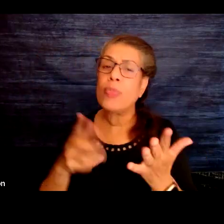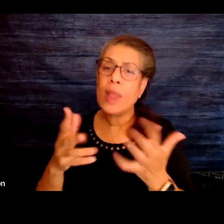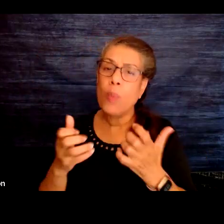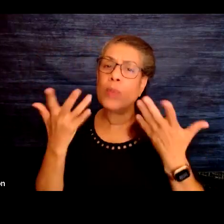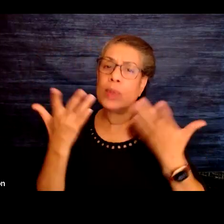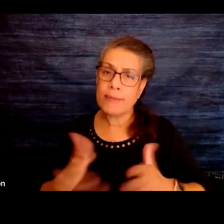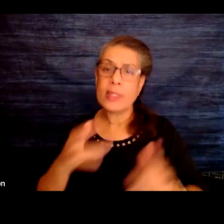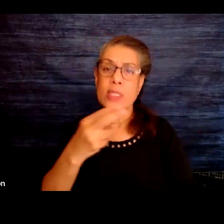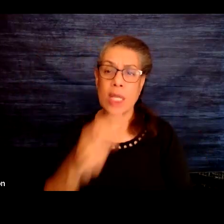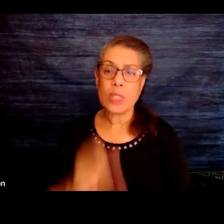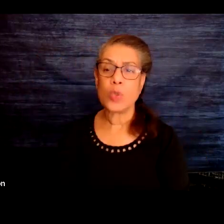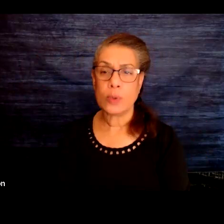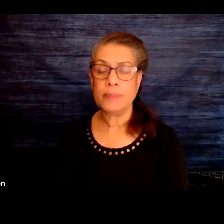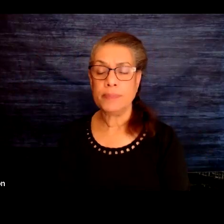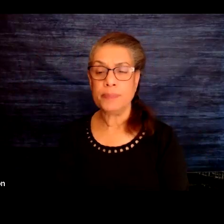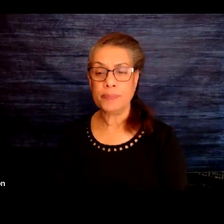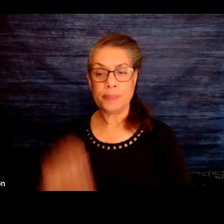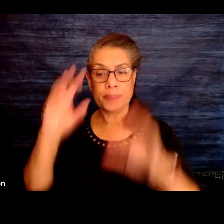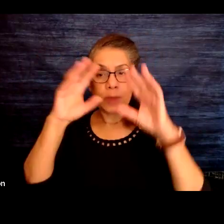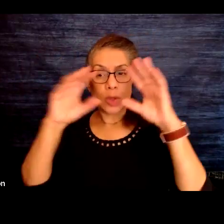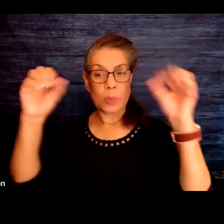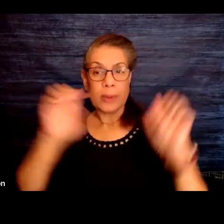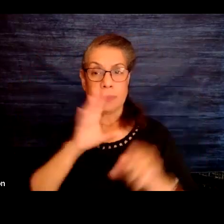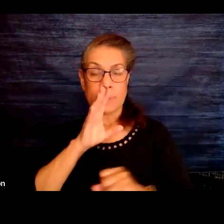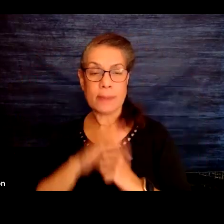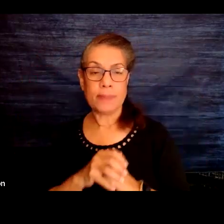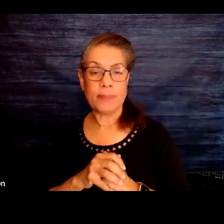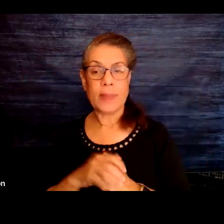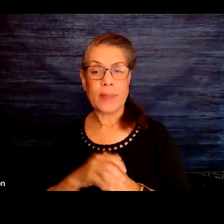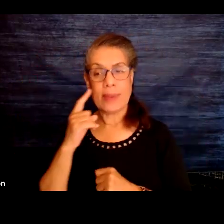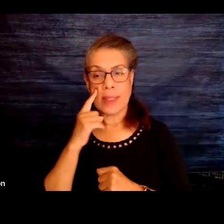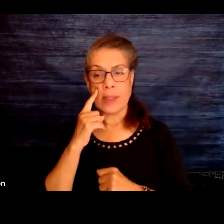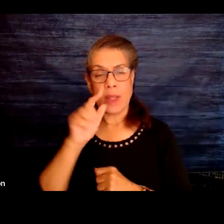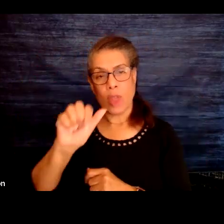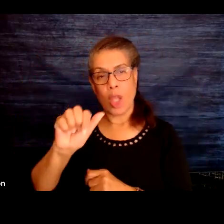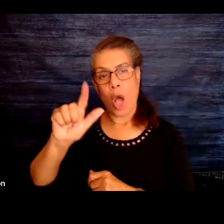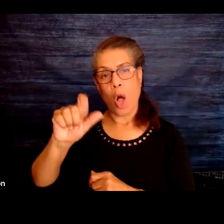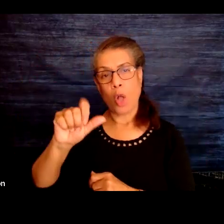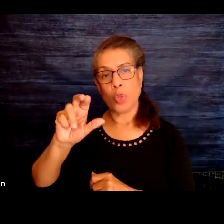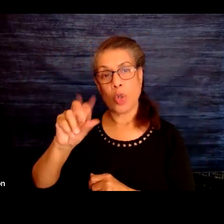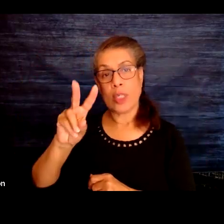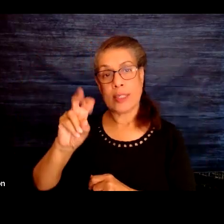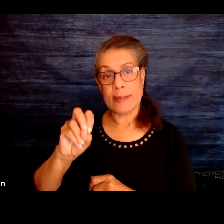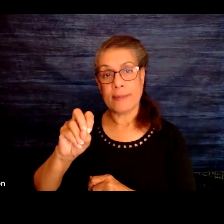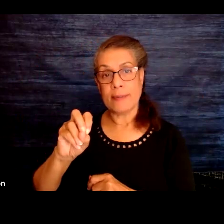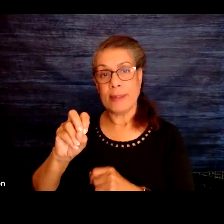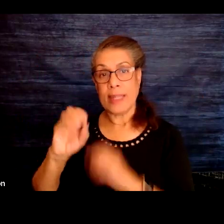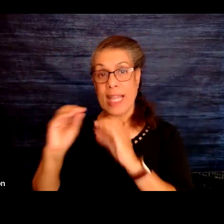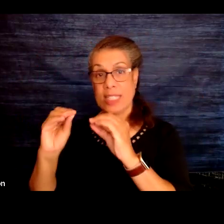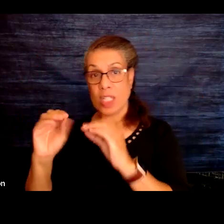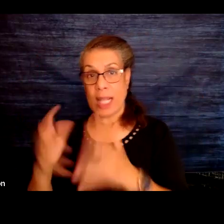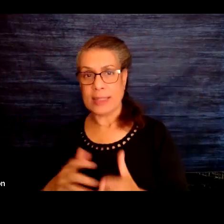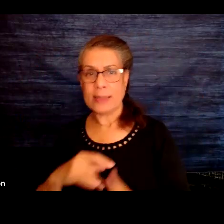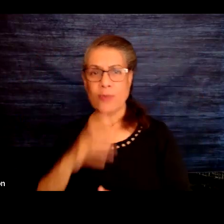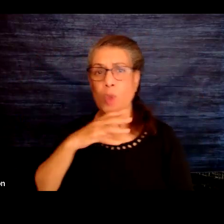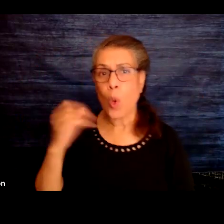Yeah, I think that's right. And I also think at the alternative education side, like, we're very excited because we now have